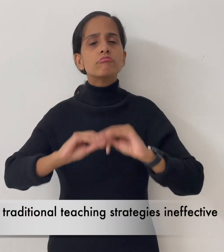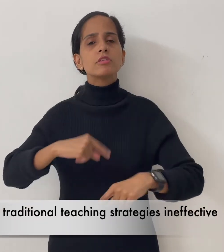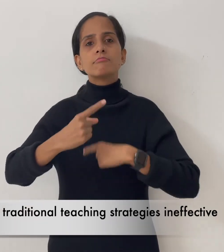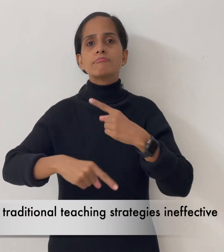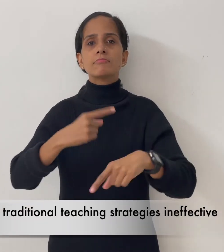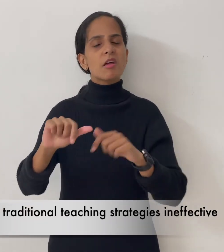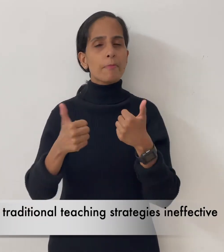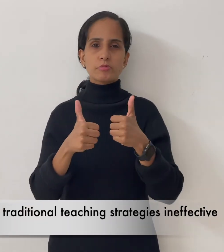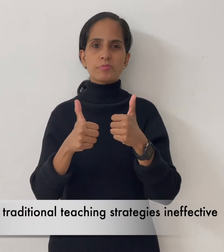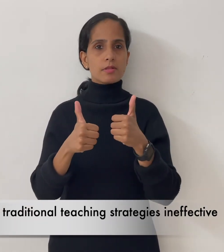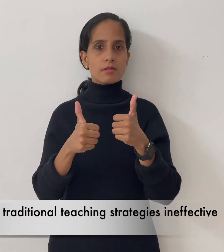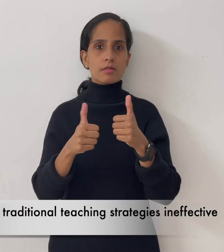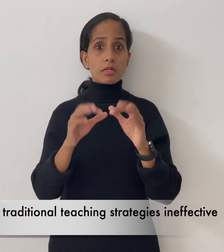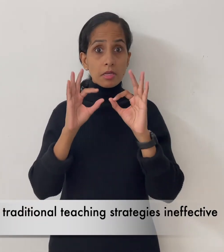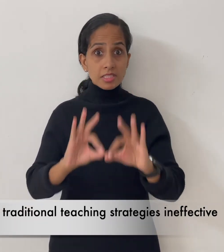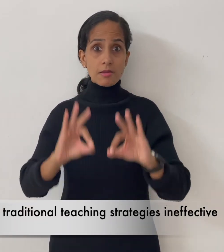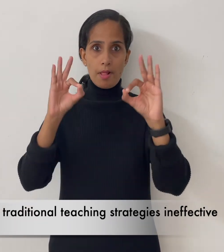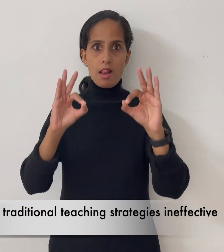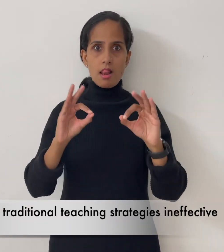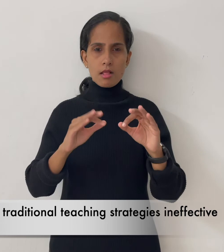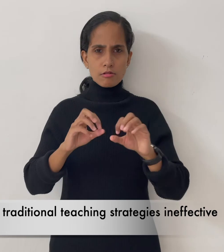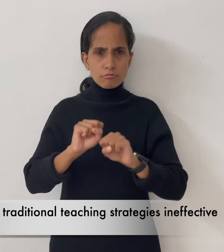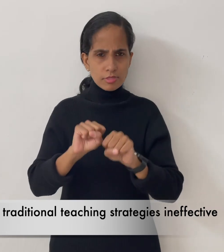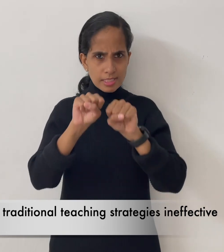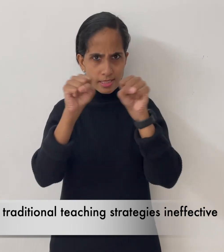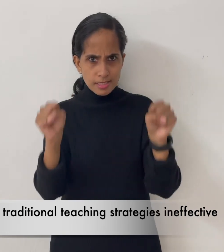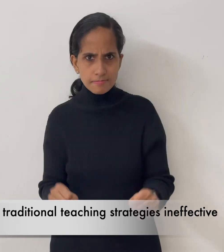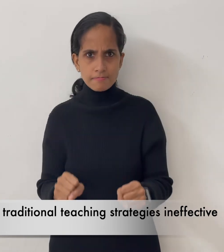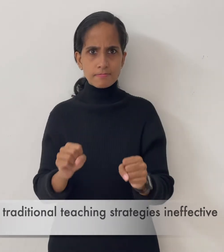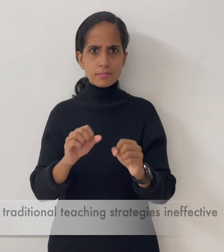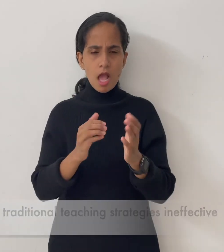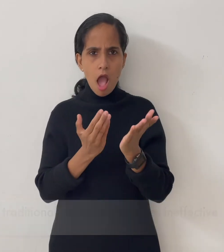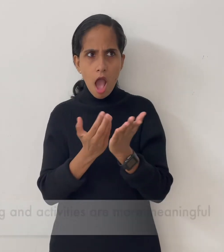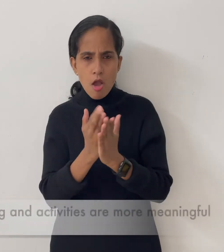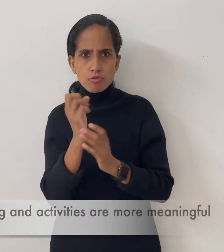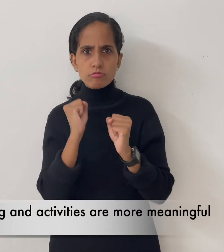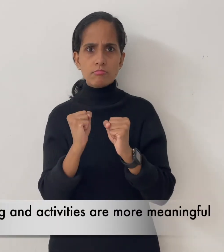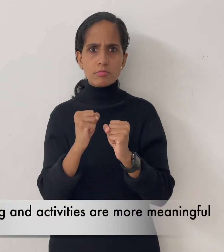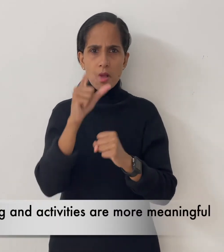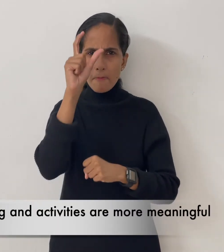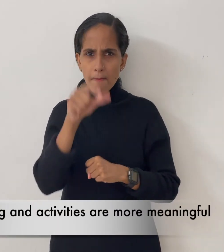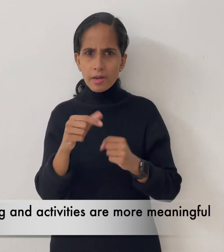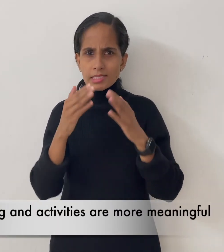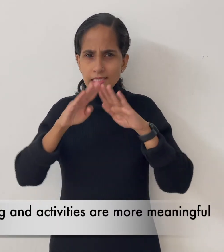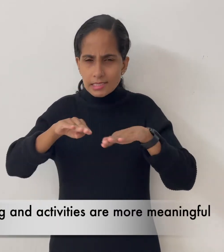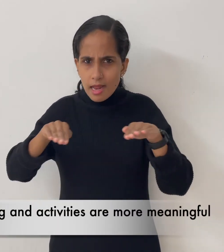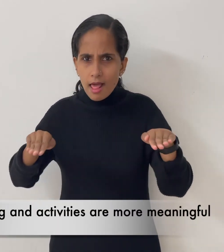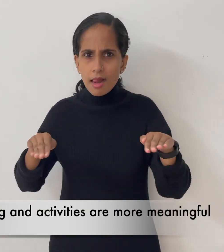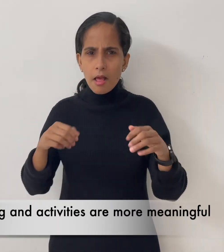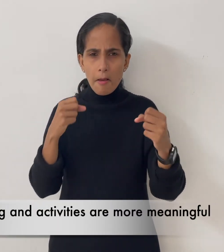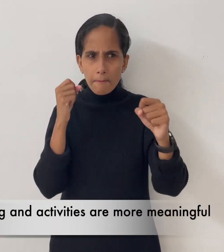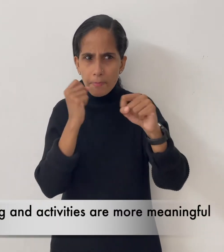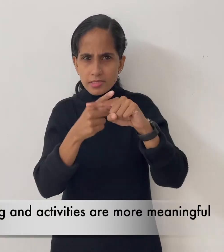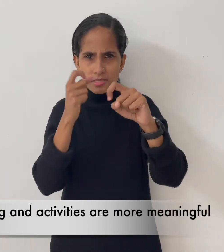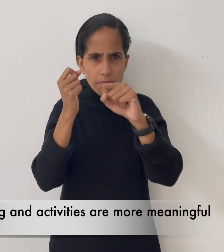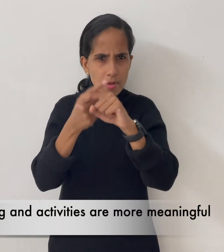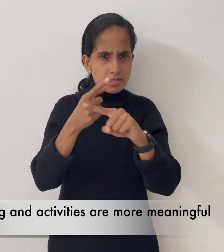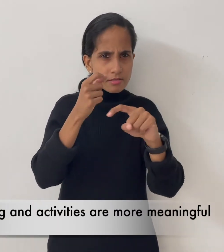most traditional teaching strategies ineffective. Structured teaching and activities are more meaningful